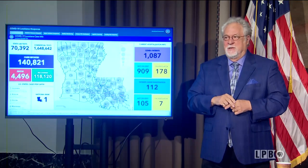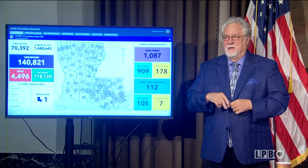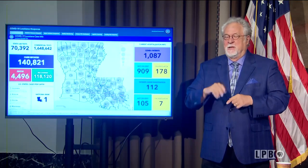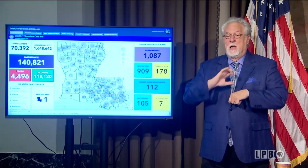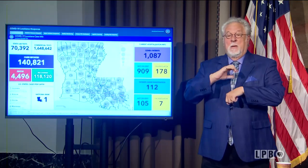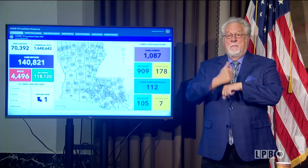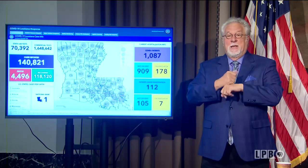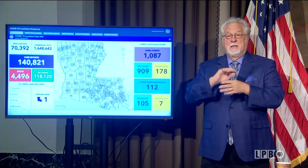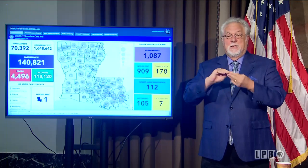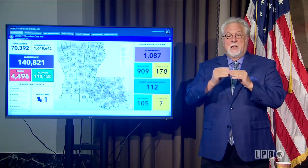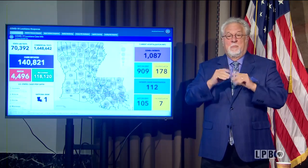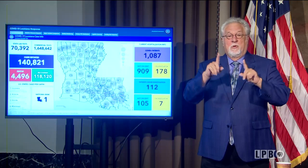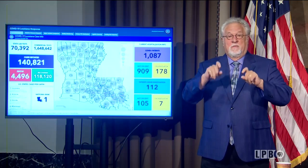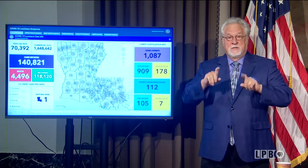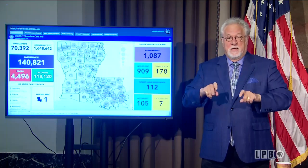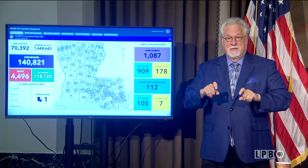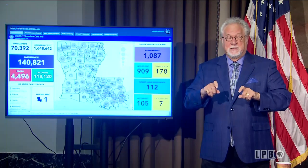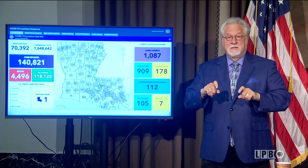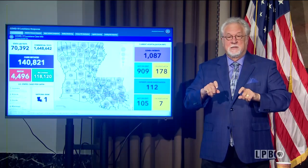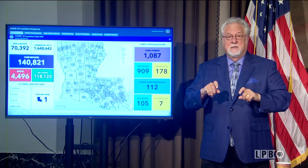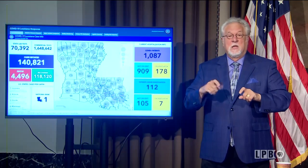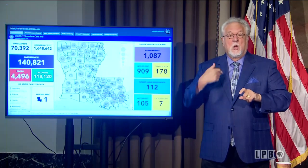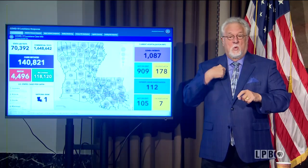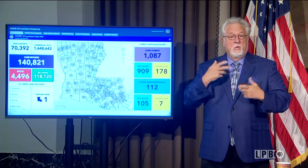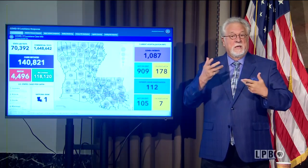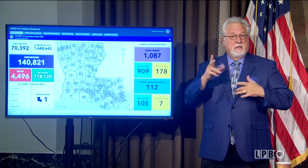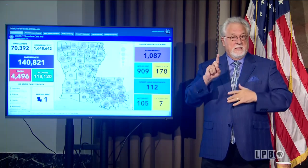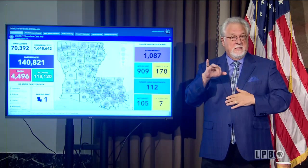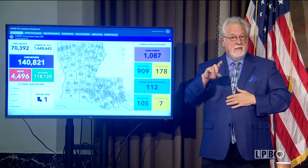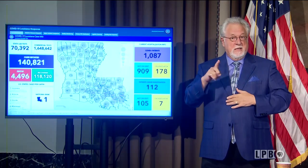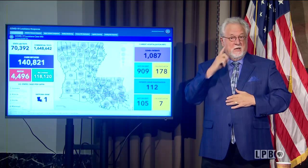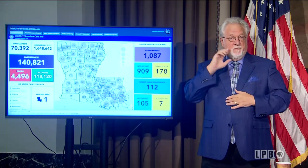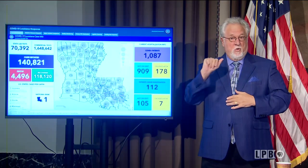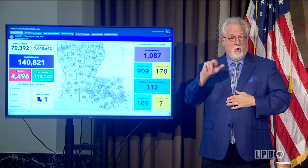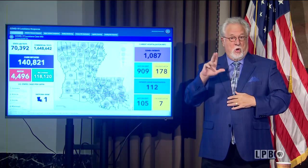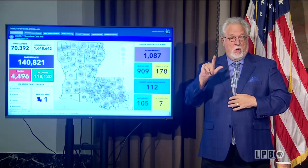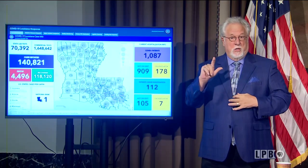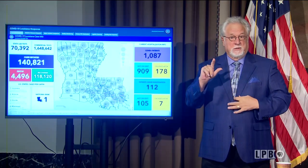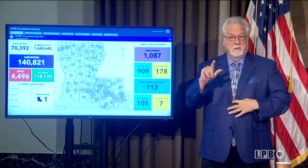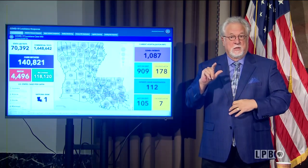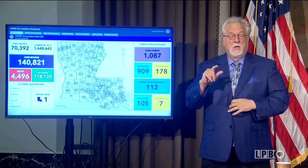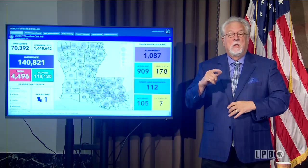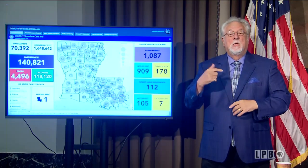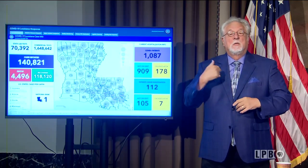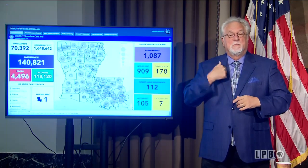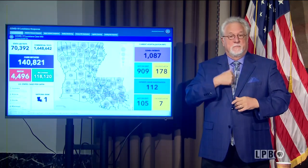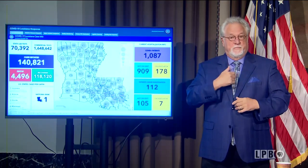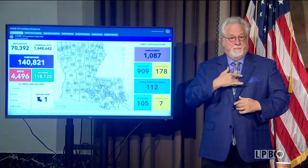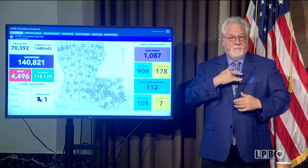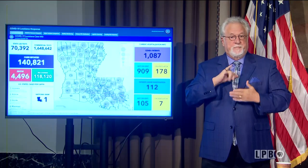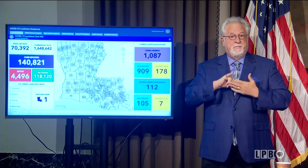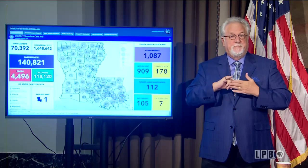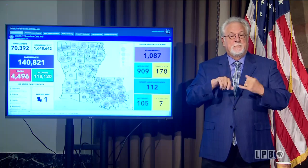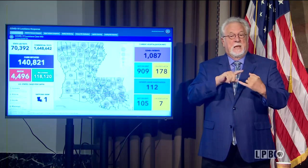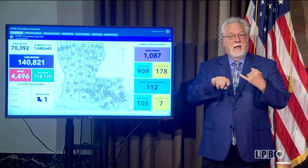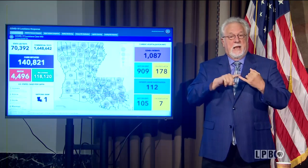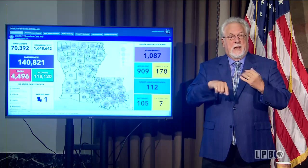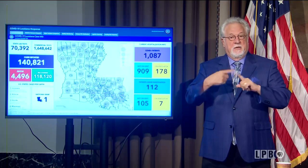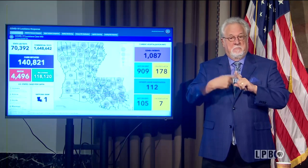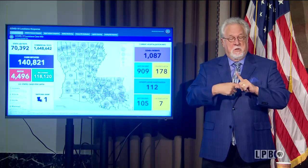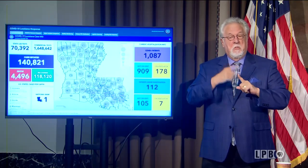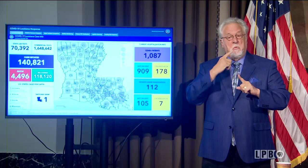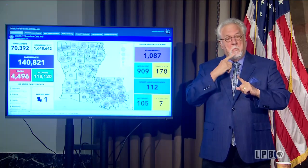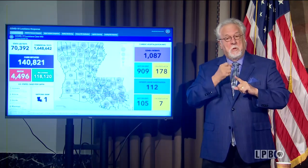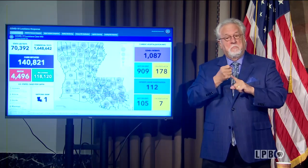Based on the number of tests that we have conducted in the month of August, we believe that by the end of the month, we're going to get